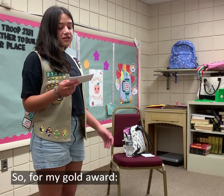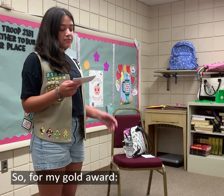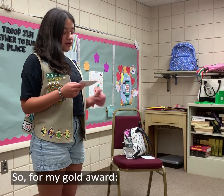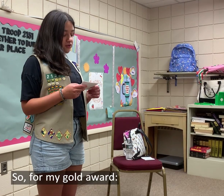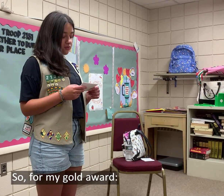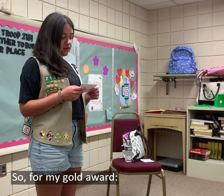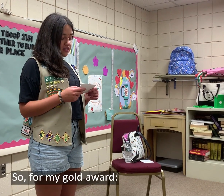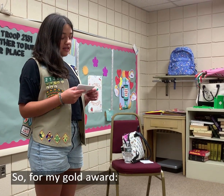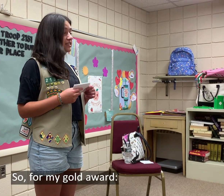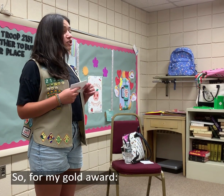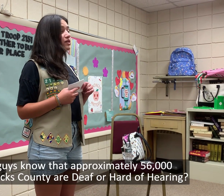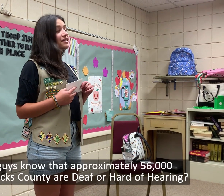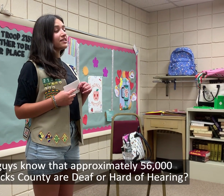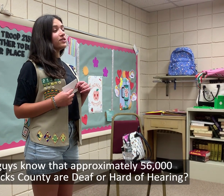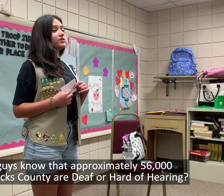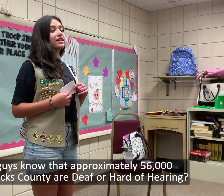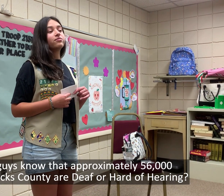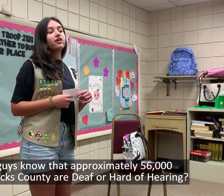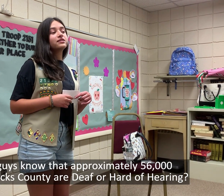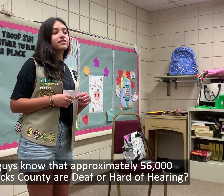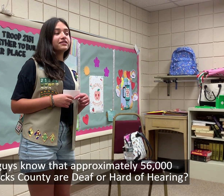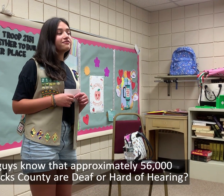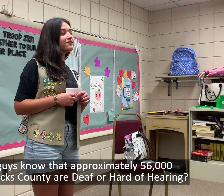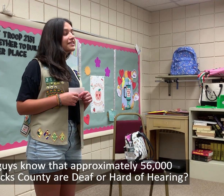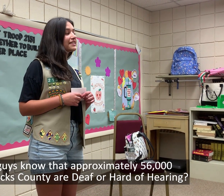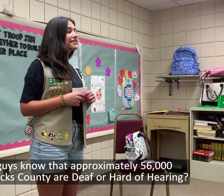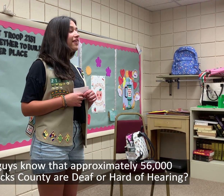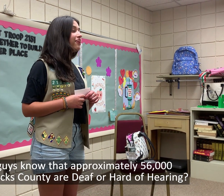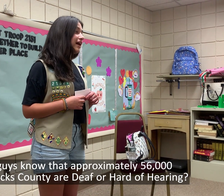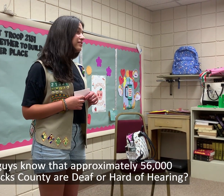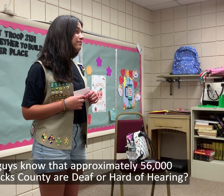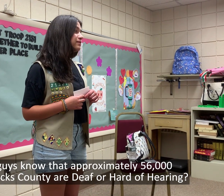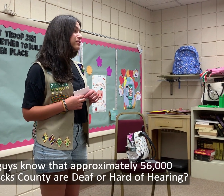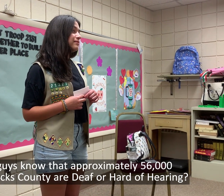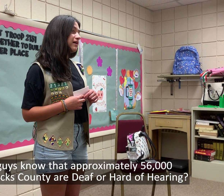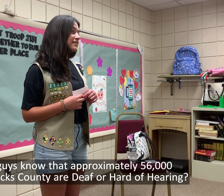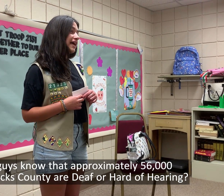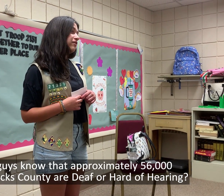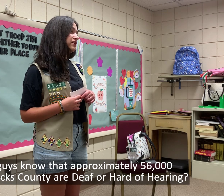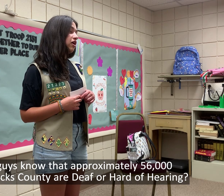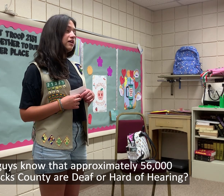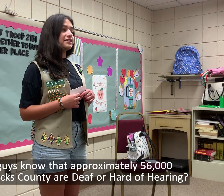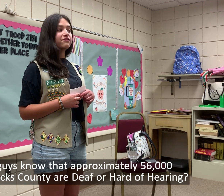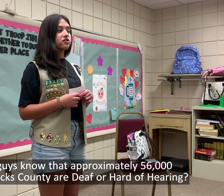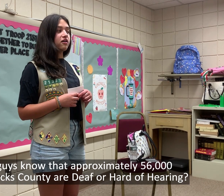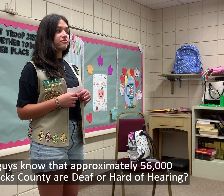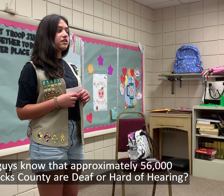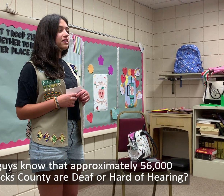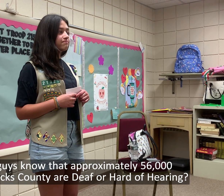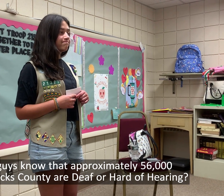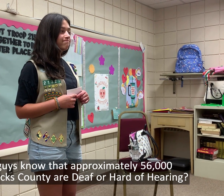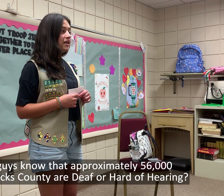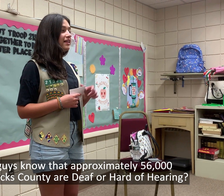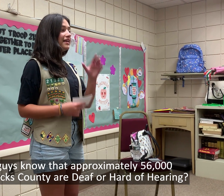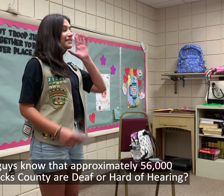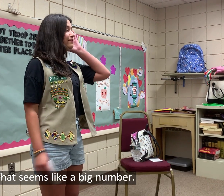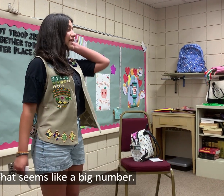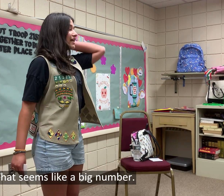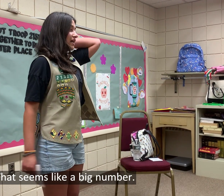my gold award, did you guys know that approximately 56,000 people in Bucks County are deaf or hard of hearing? That seems like a